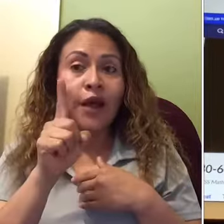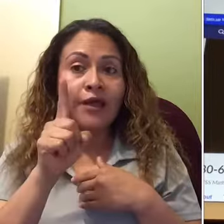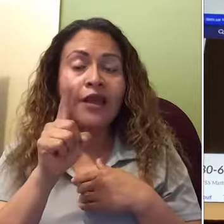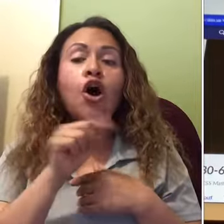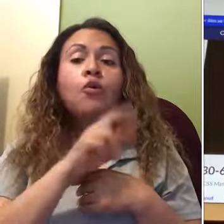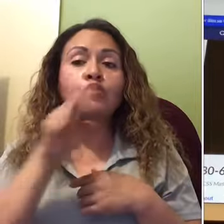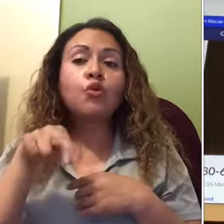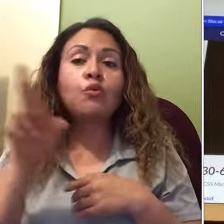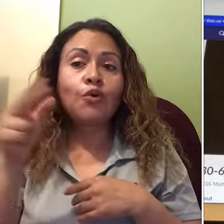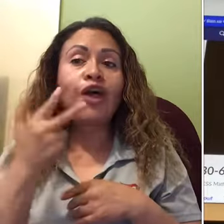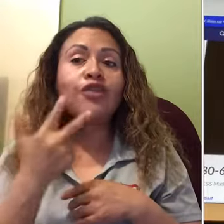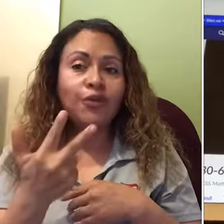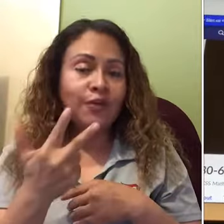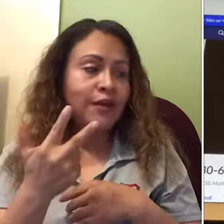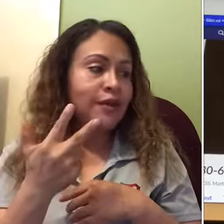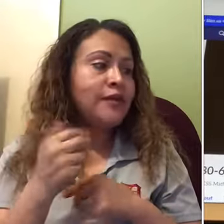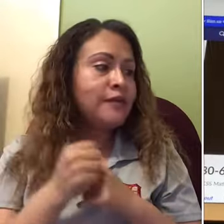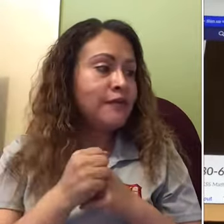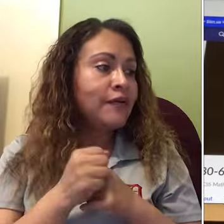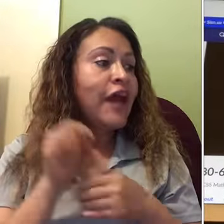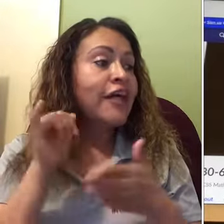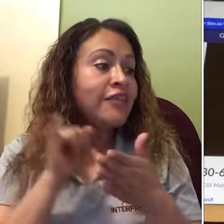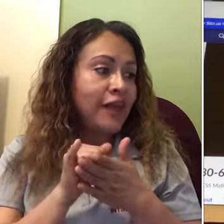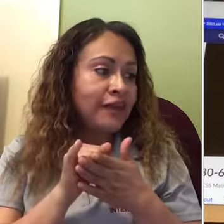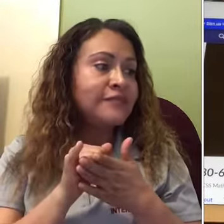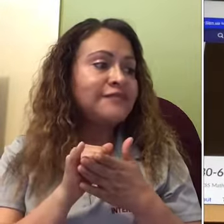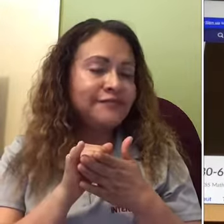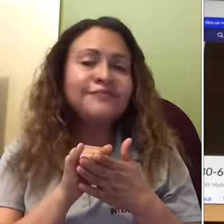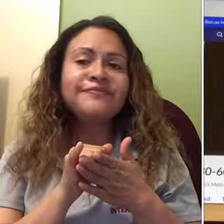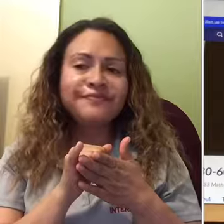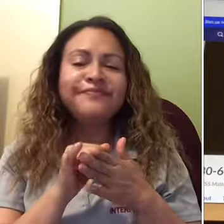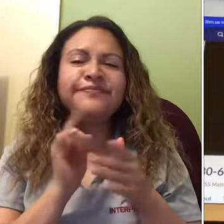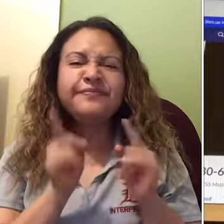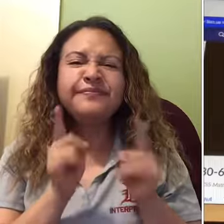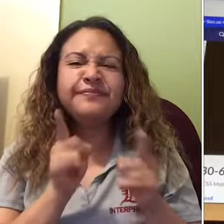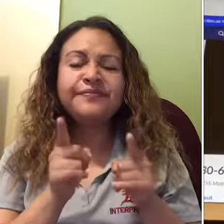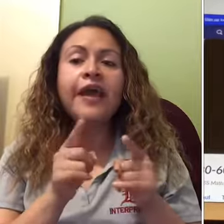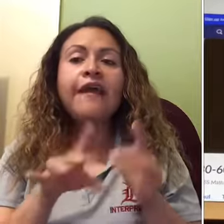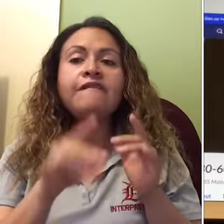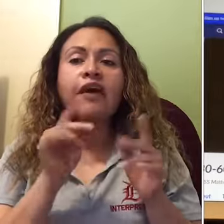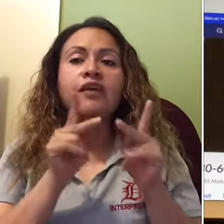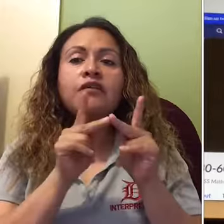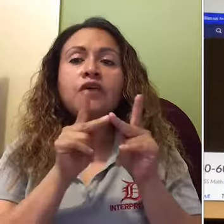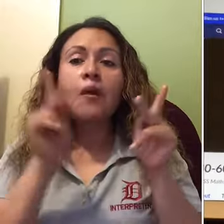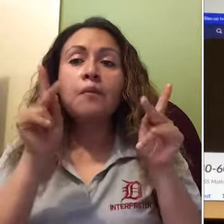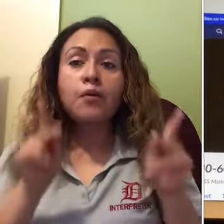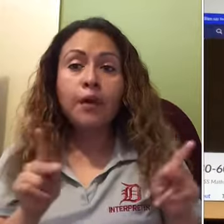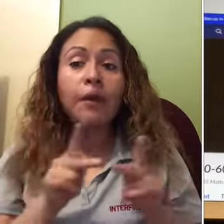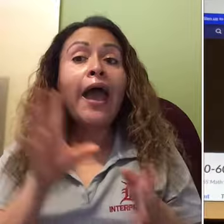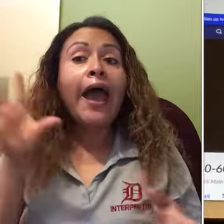3. That length minus that length right over there. And now to find the perimeter is pretty straightforward.